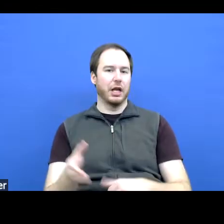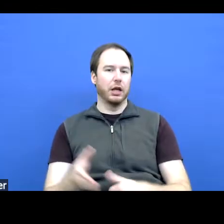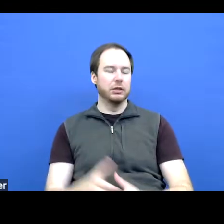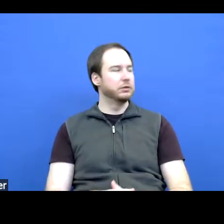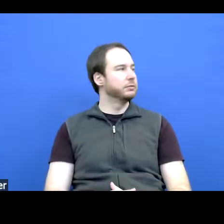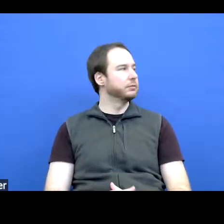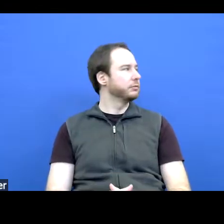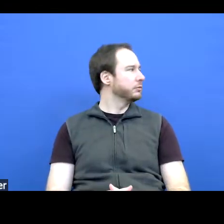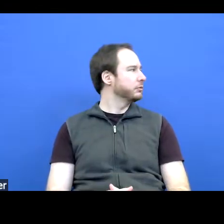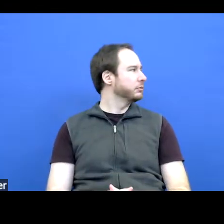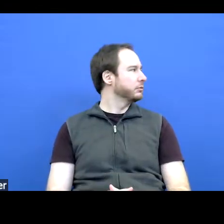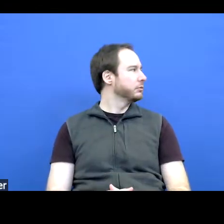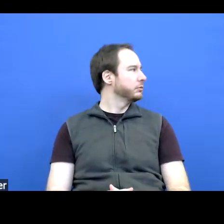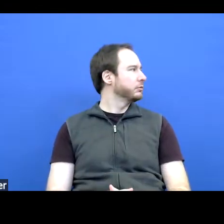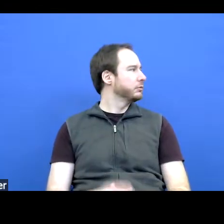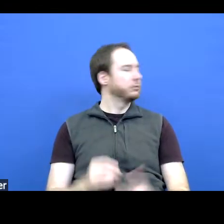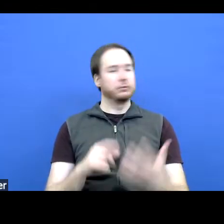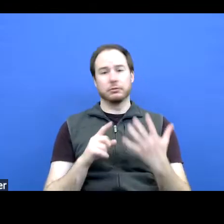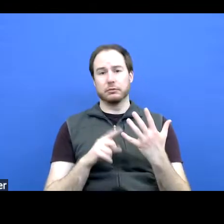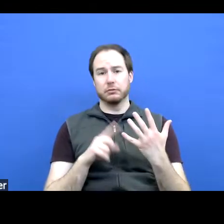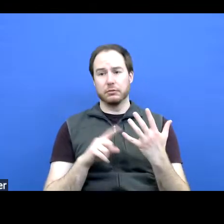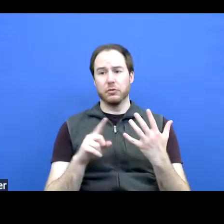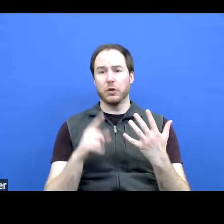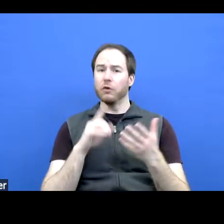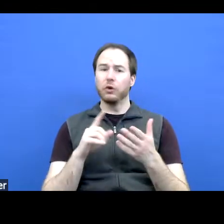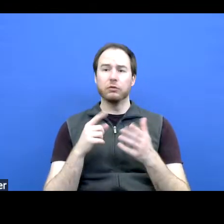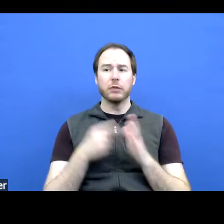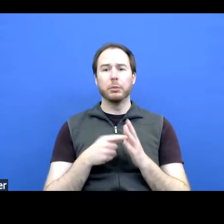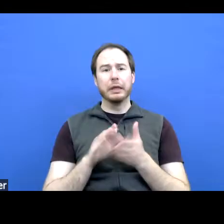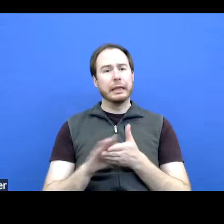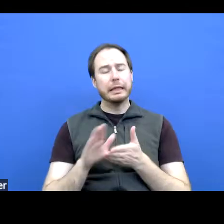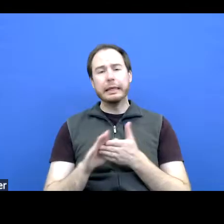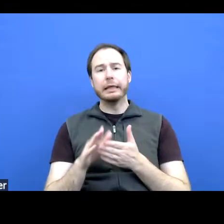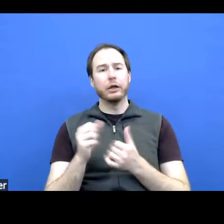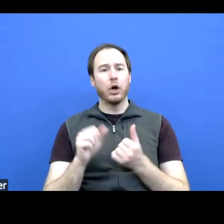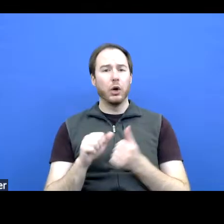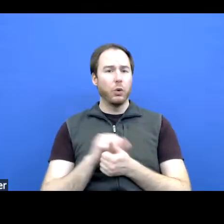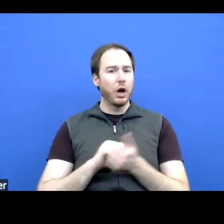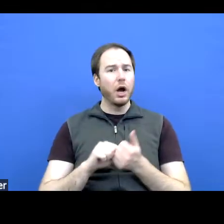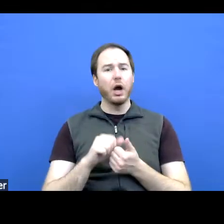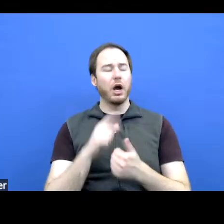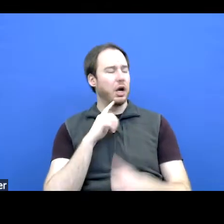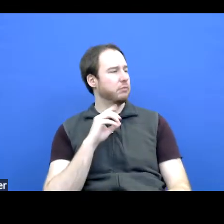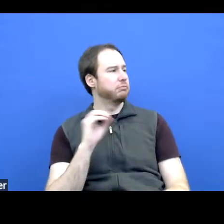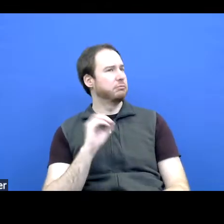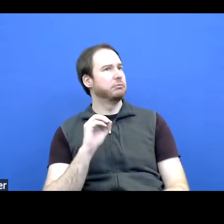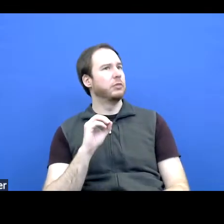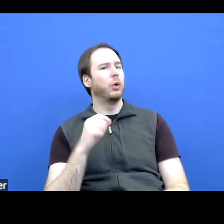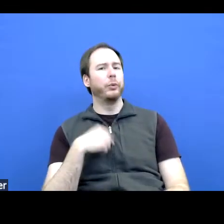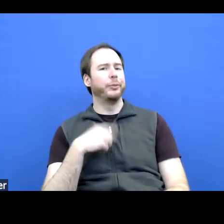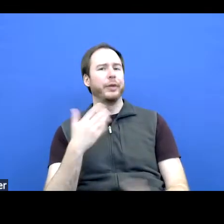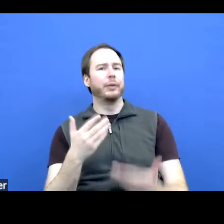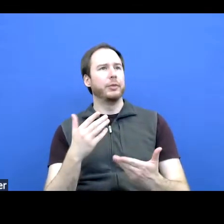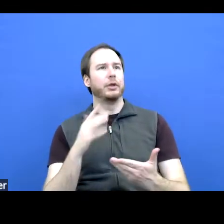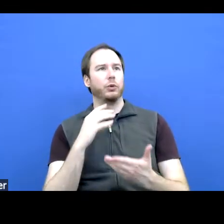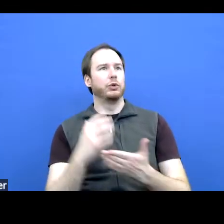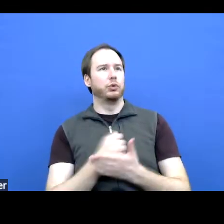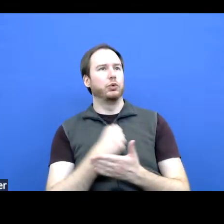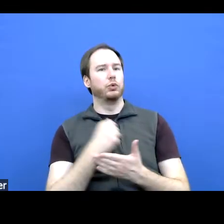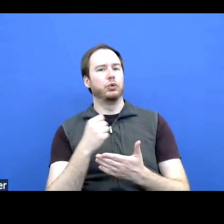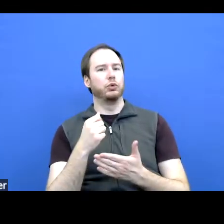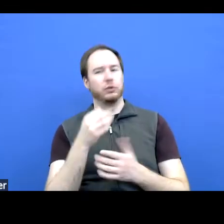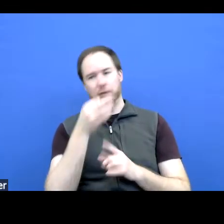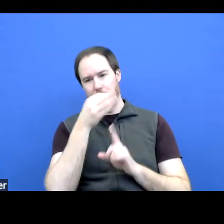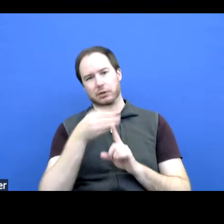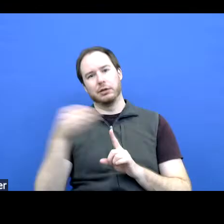Okay. How about just the cleaning and car wash? I mean, cleaning the. We would utilize the car